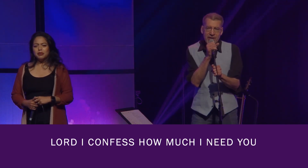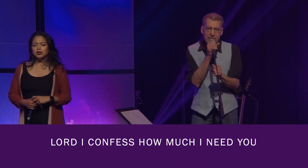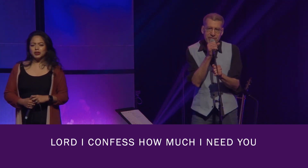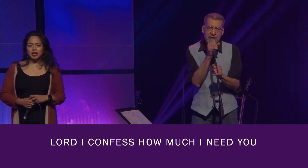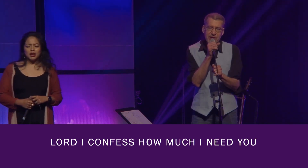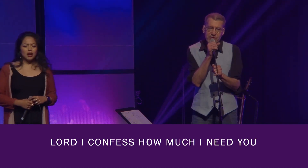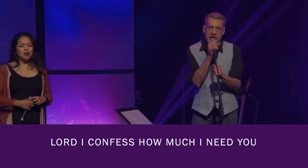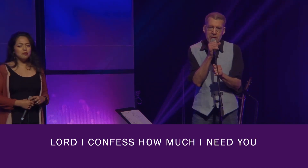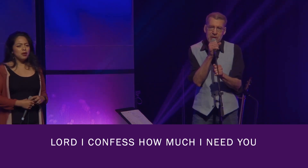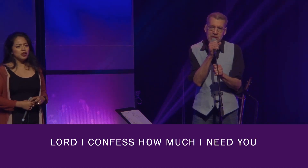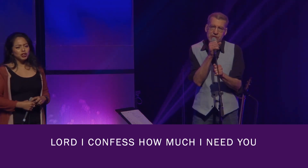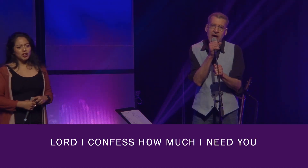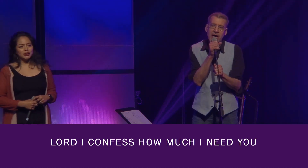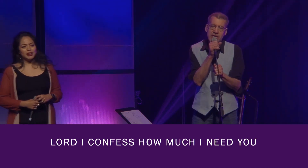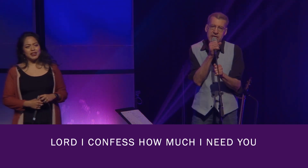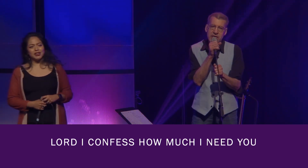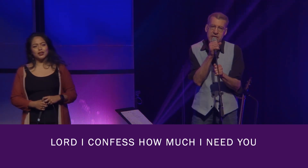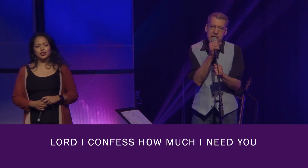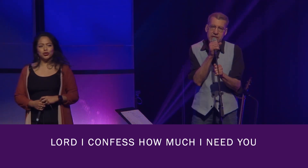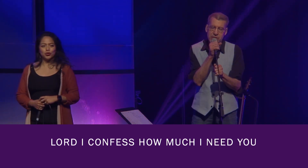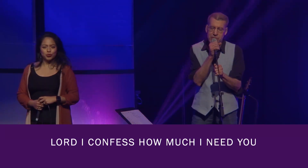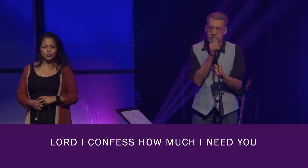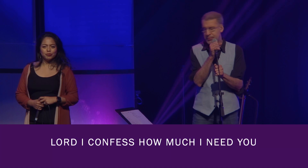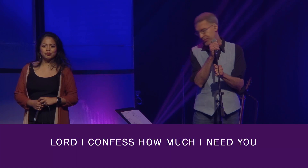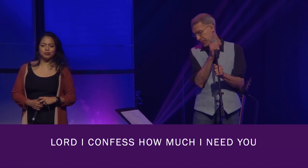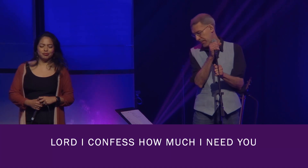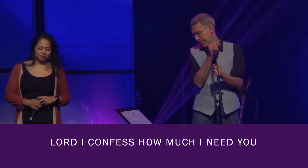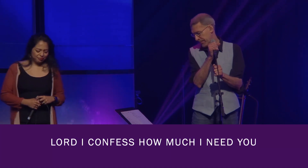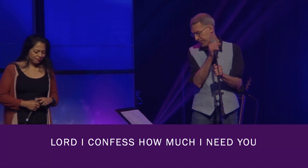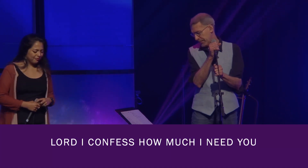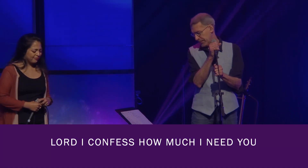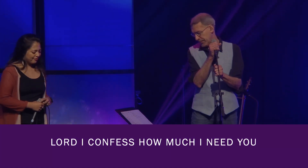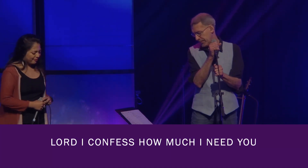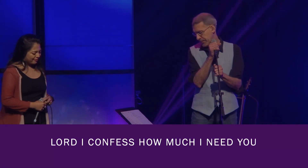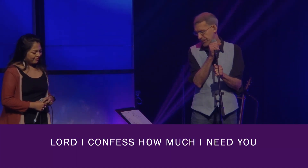Well, I confess how much I need you,